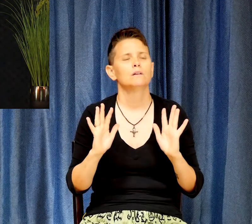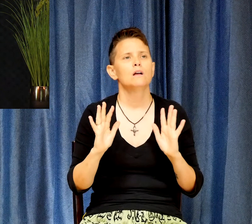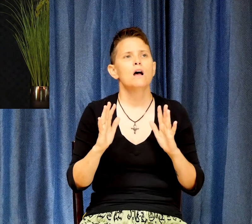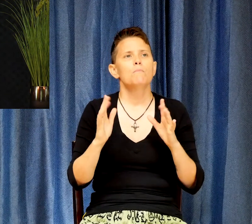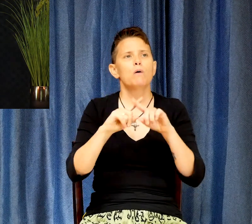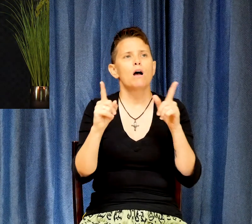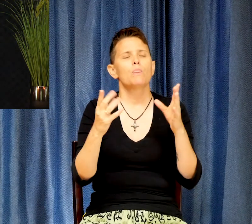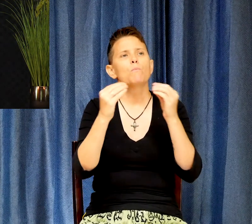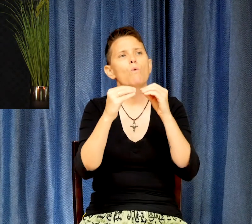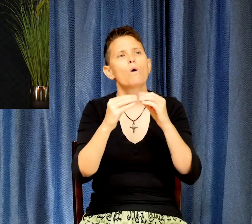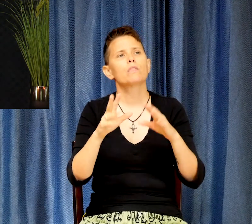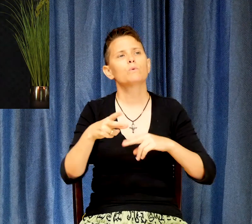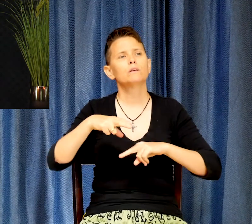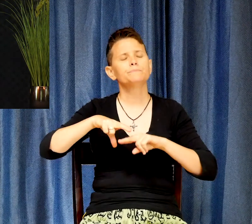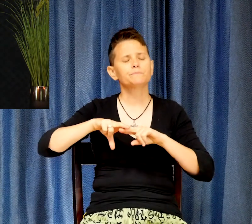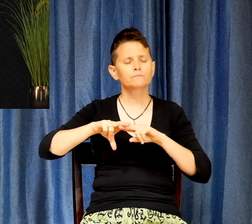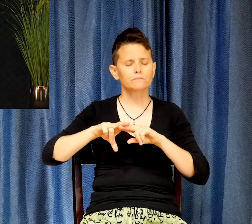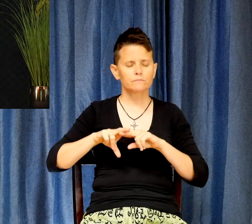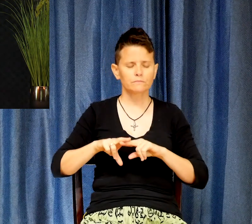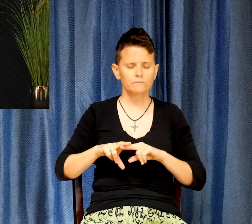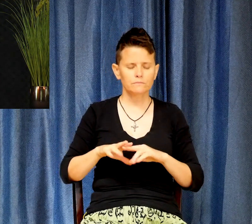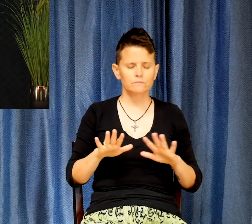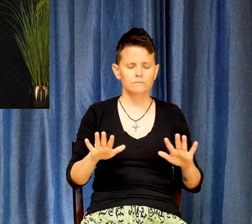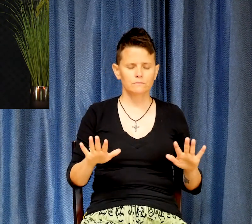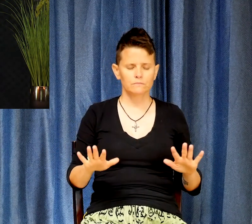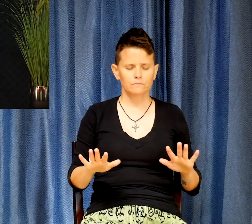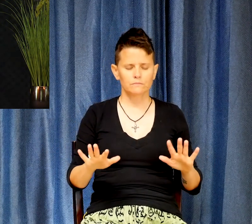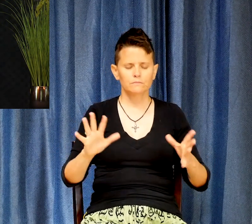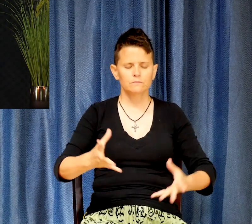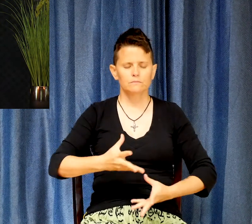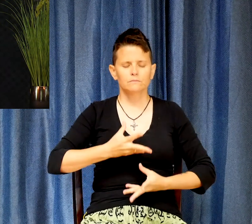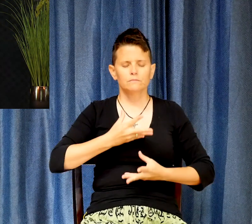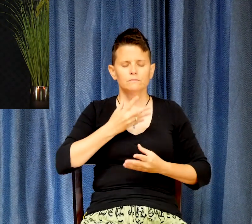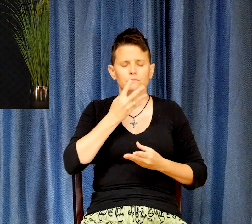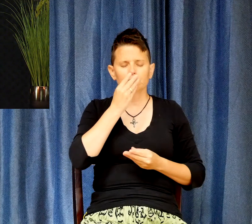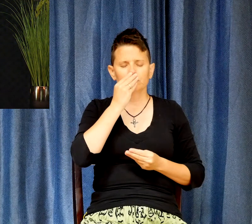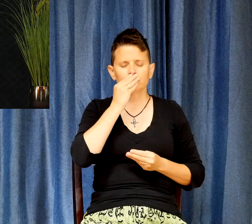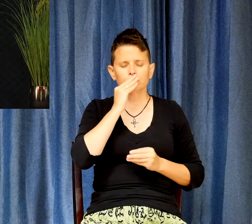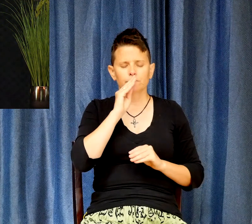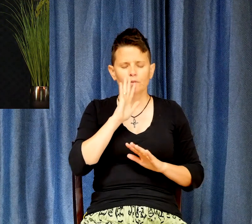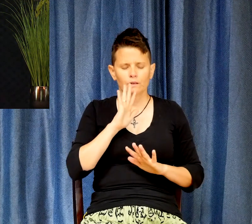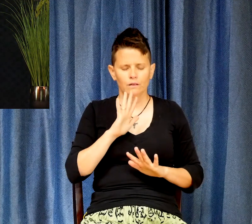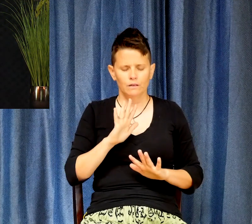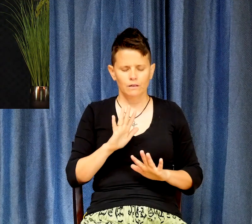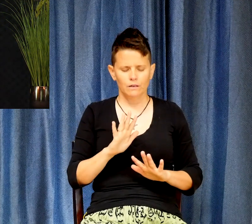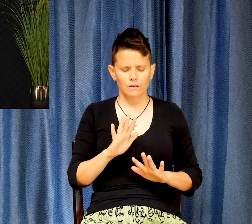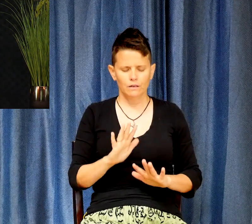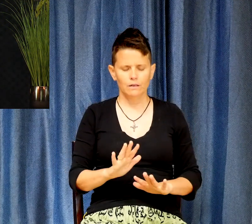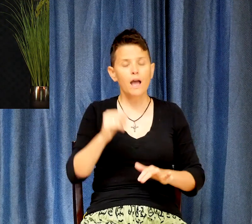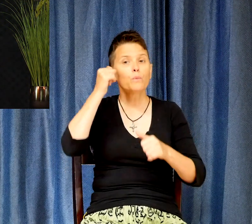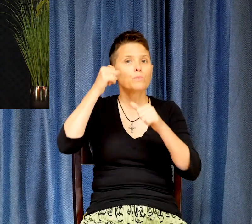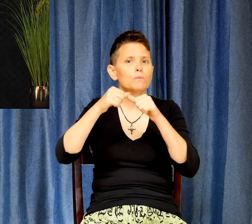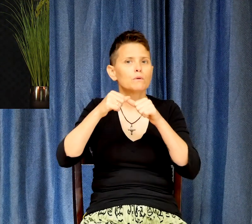lean back into our breath to connect with the divine, we can remember the great I am. Or use